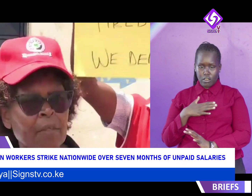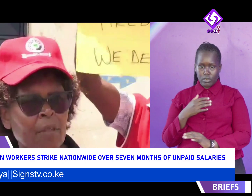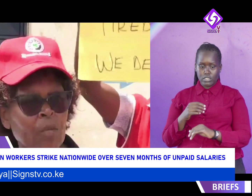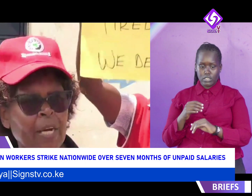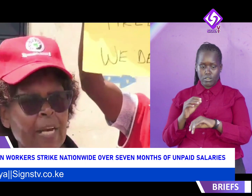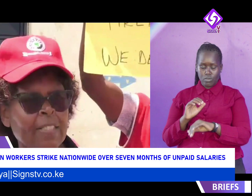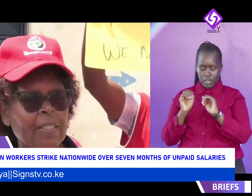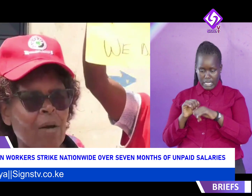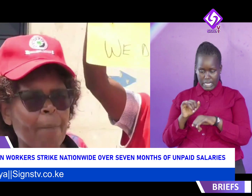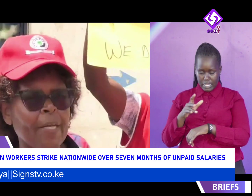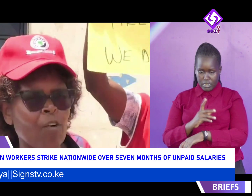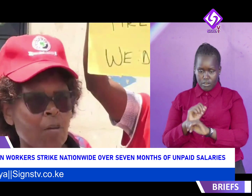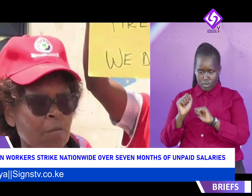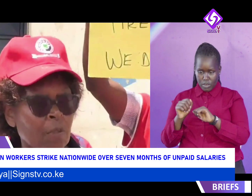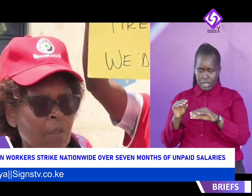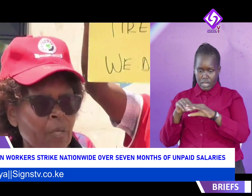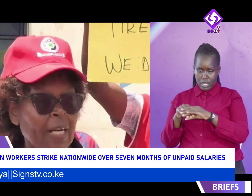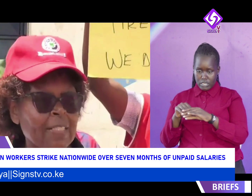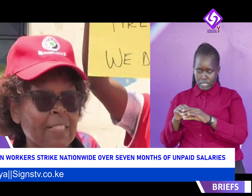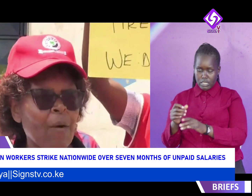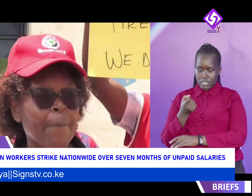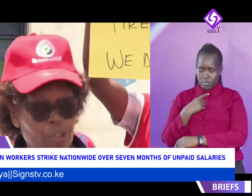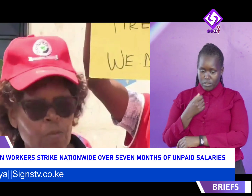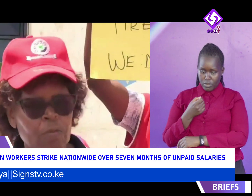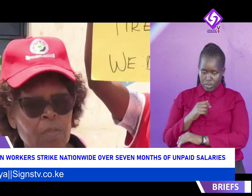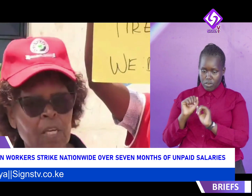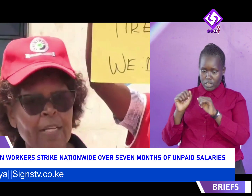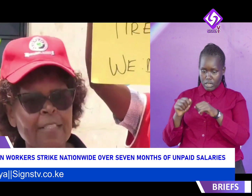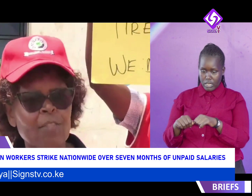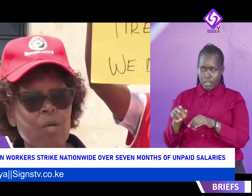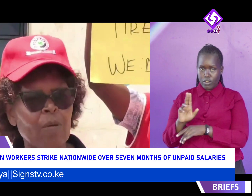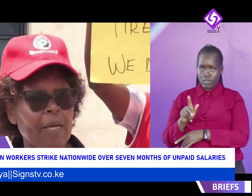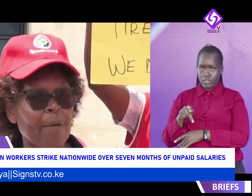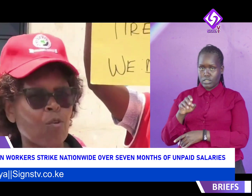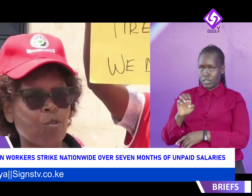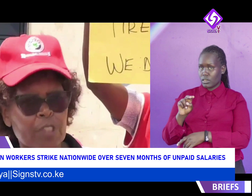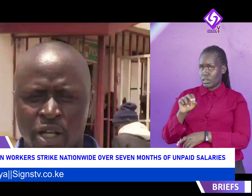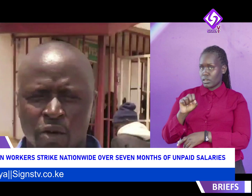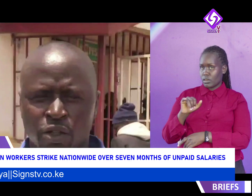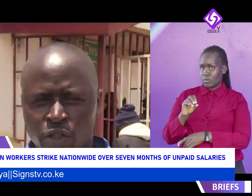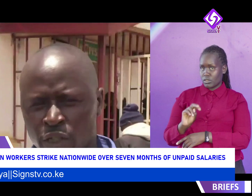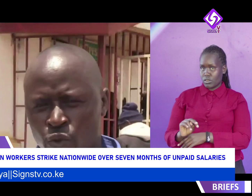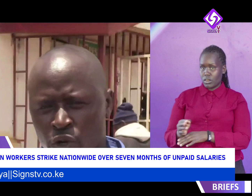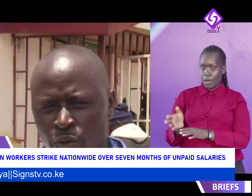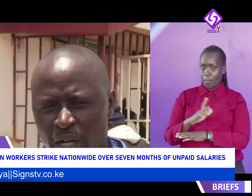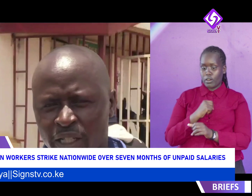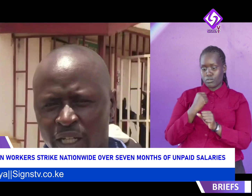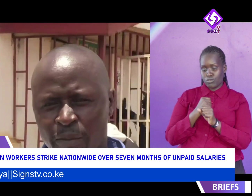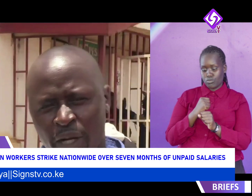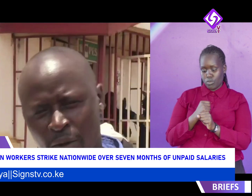We can access our medical, we can access our pension, and that is when we'll come back on duty. Watoto wetu huko nyumbani, hata mpaka